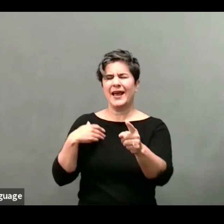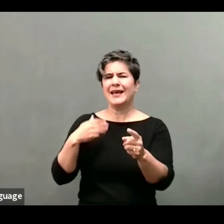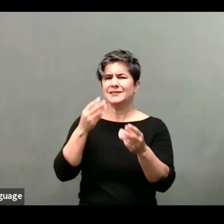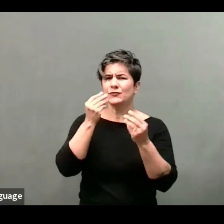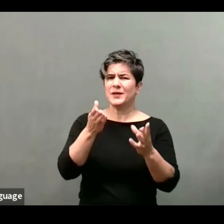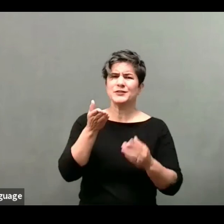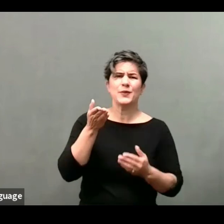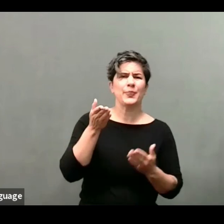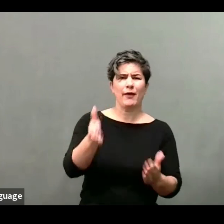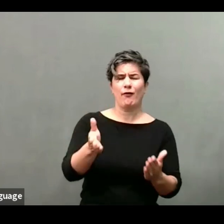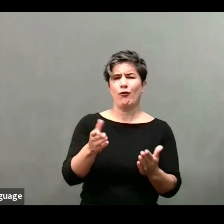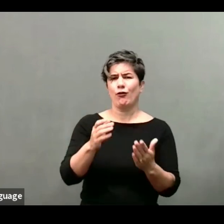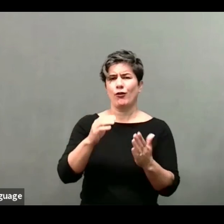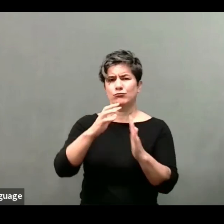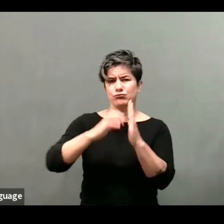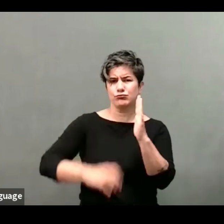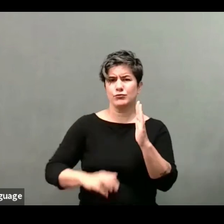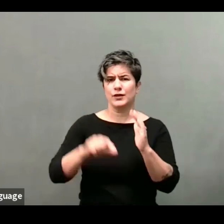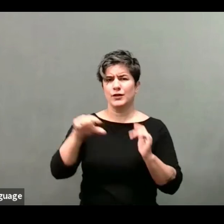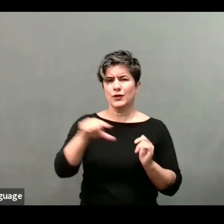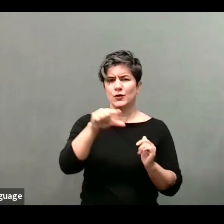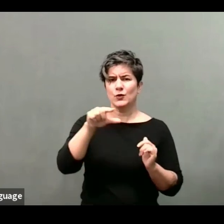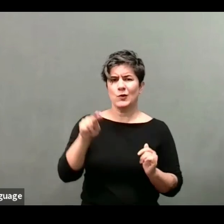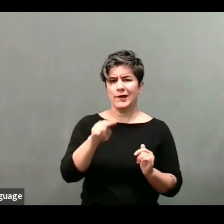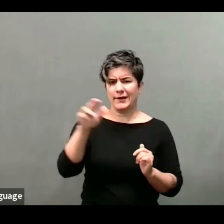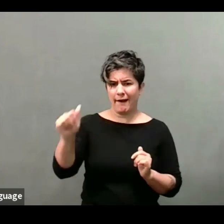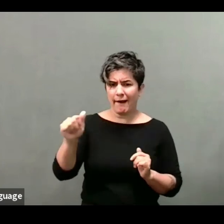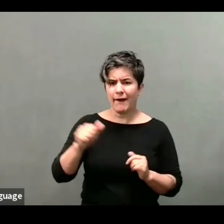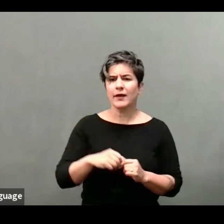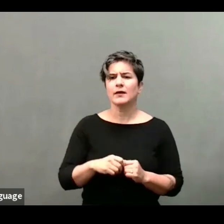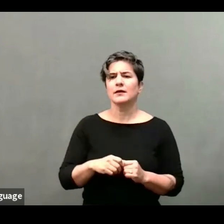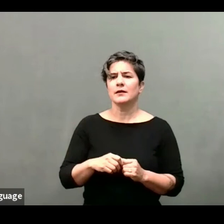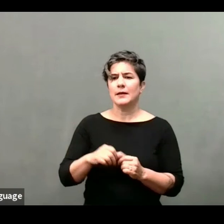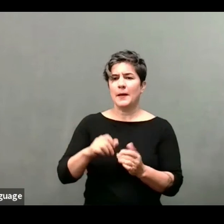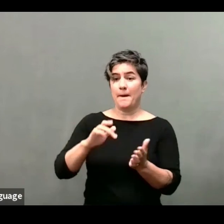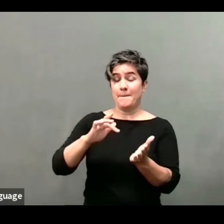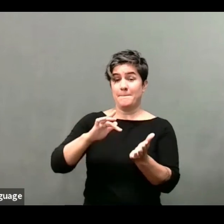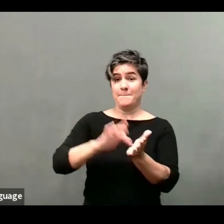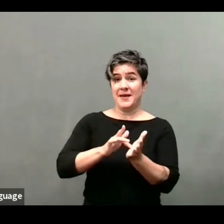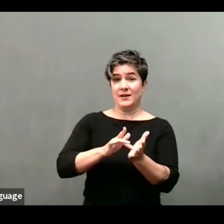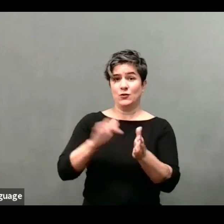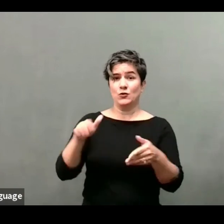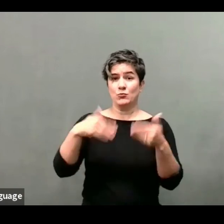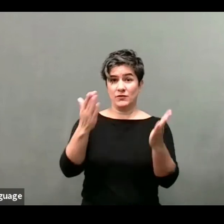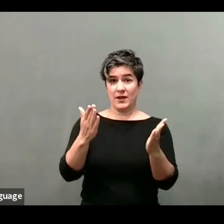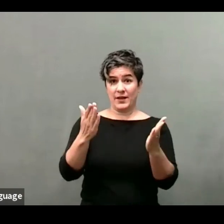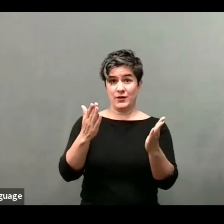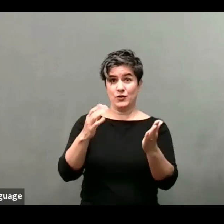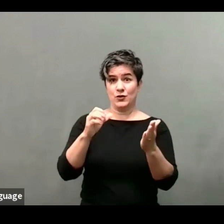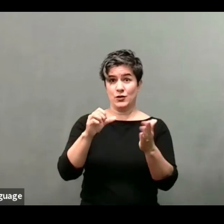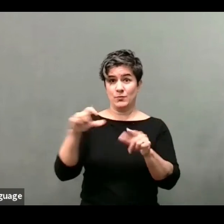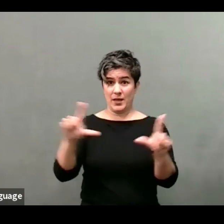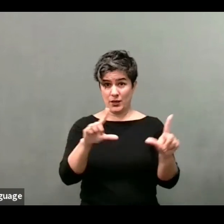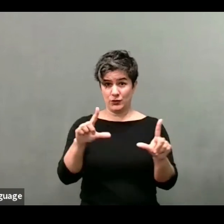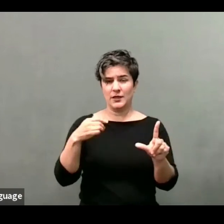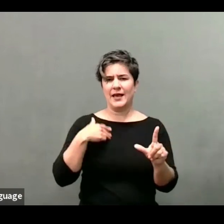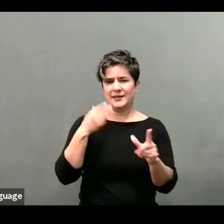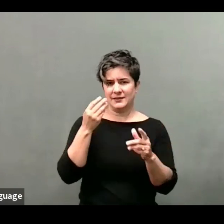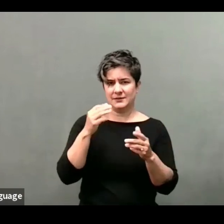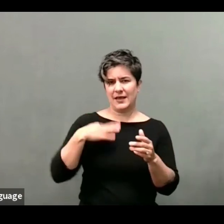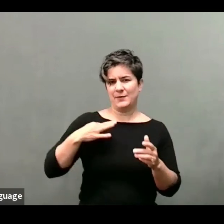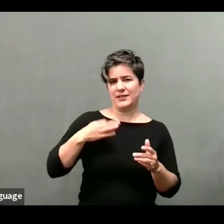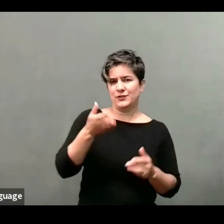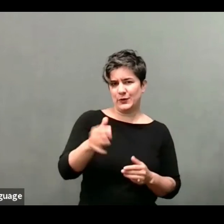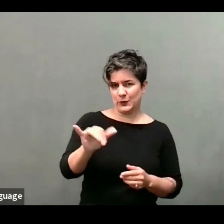asked questions, and then the medical providers page has the application form, which the SANE should also have. But